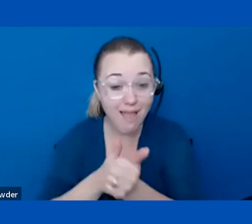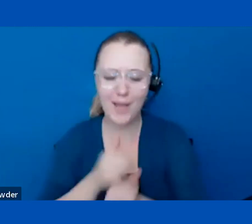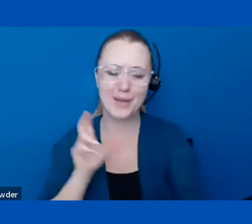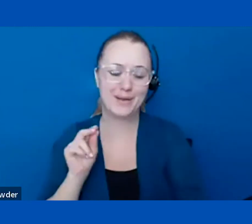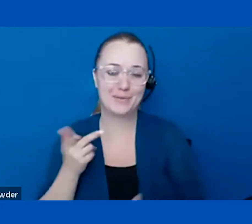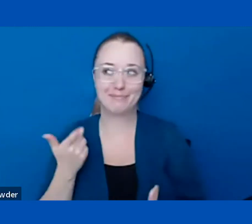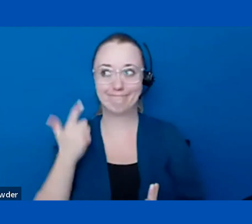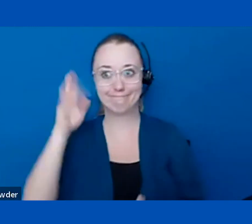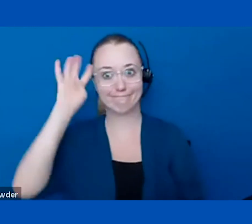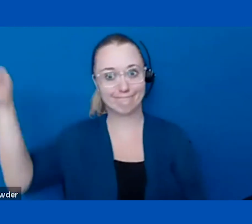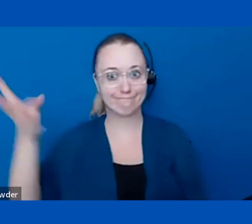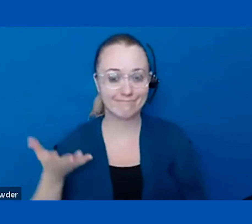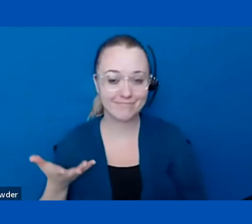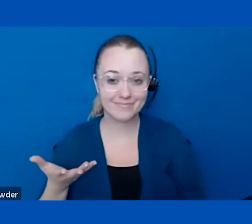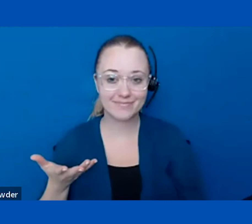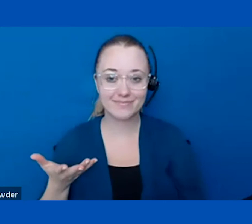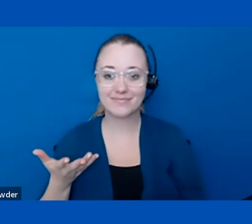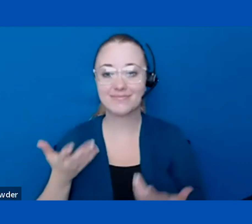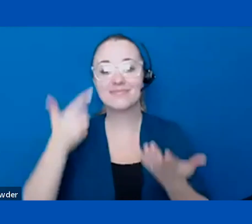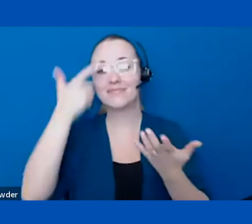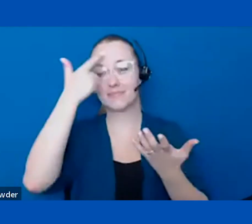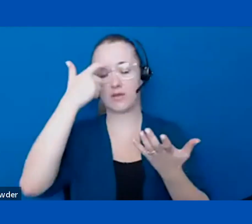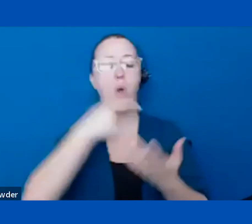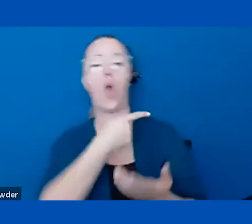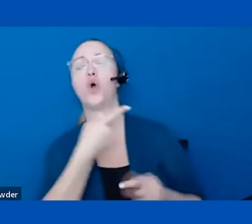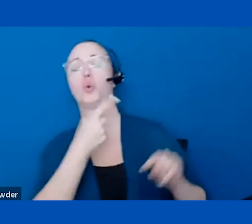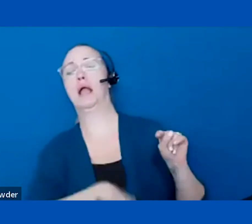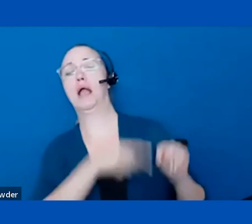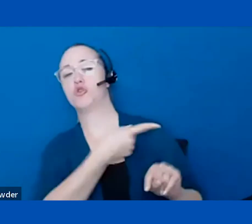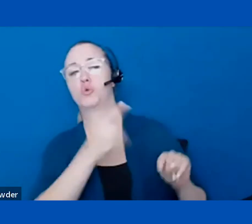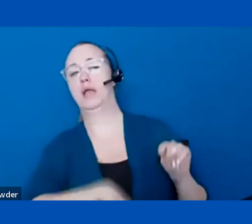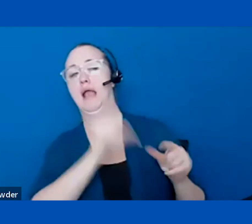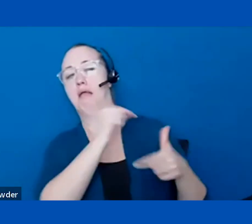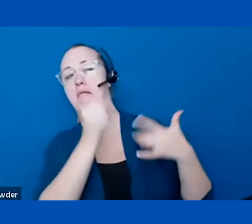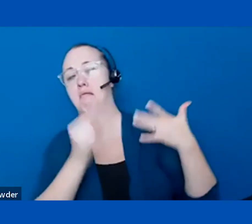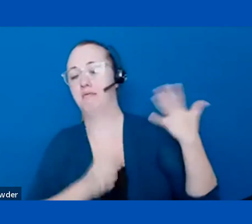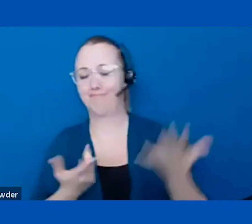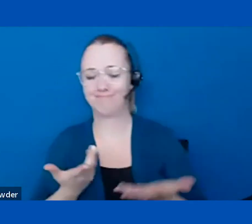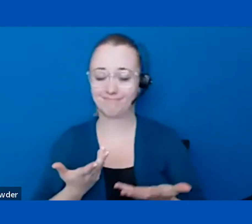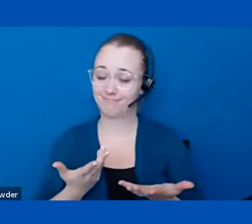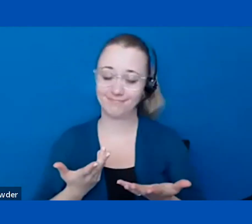it's just going on, like you have all these different limits that you can or whatever. I remember